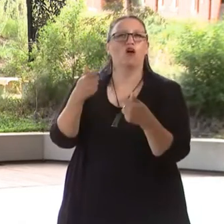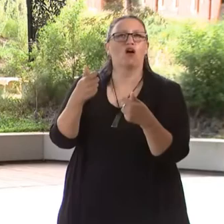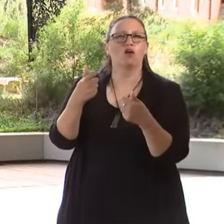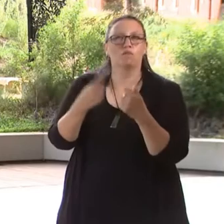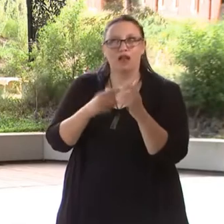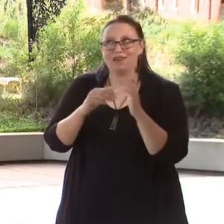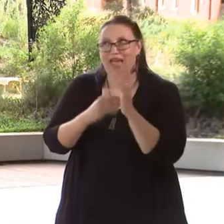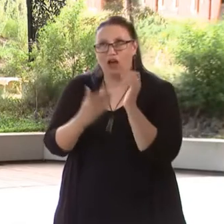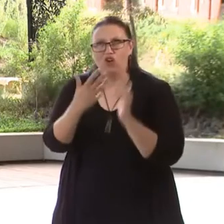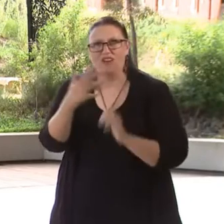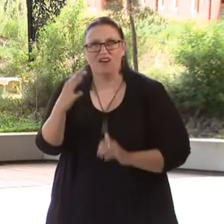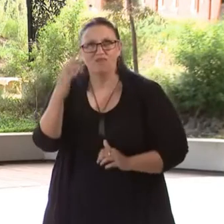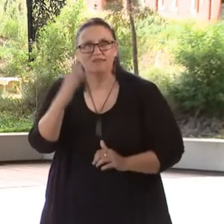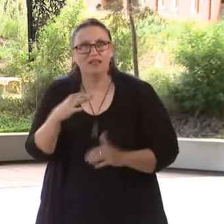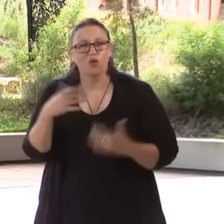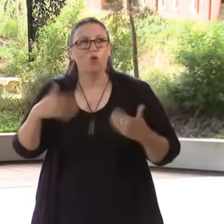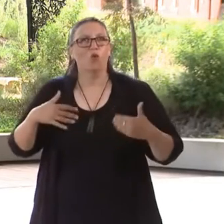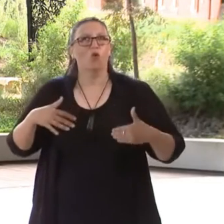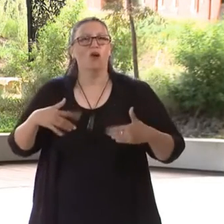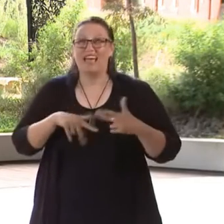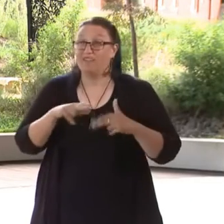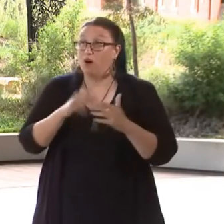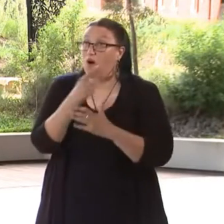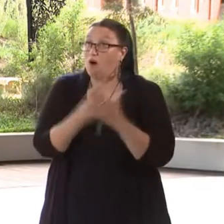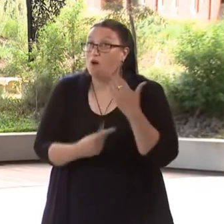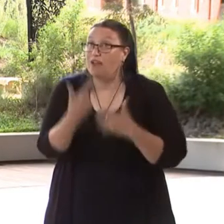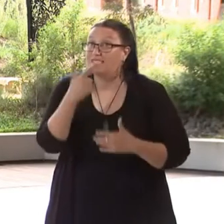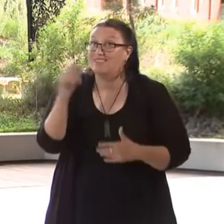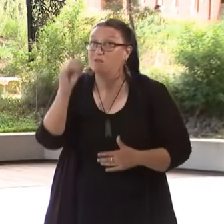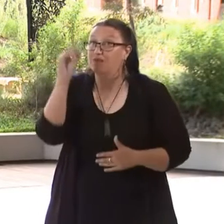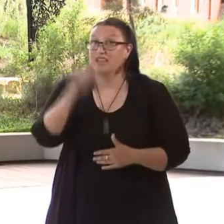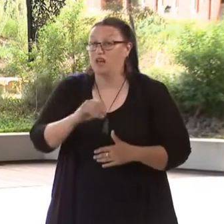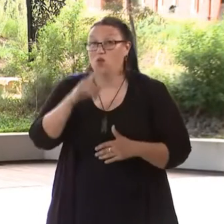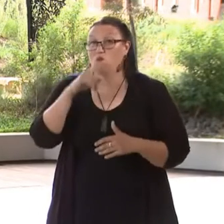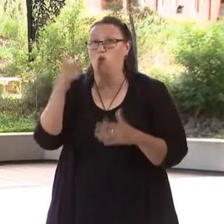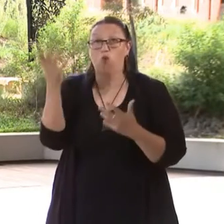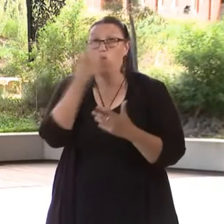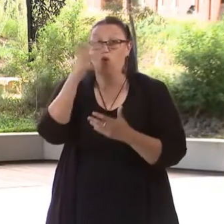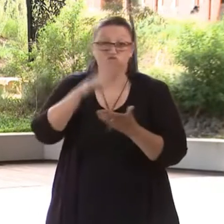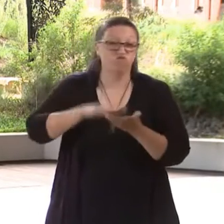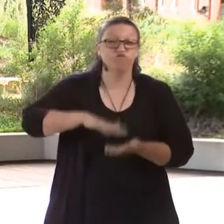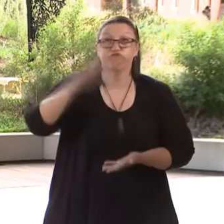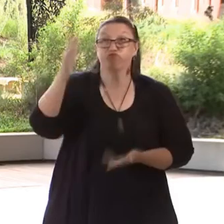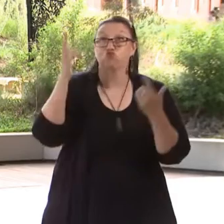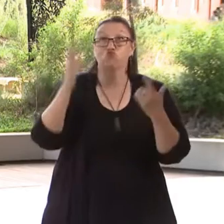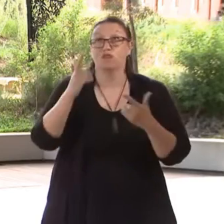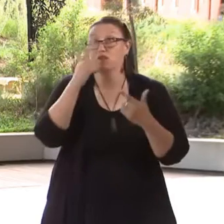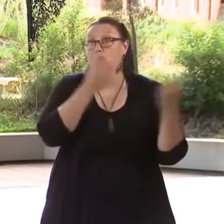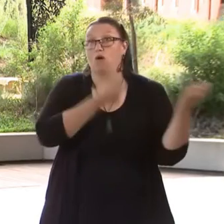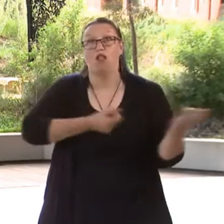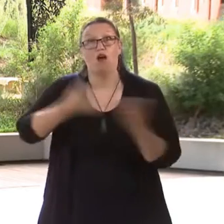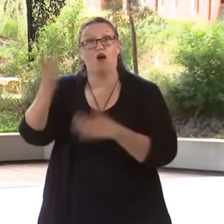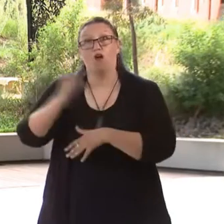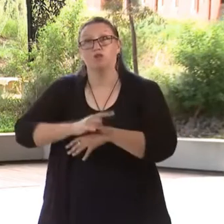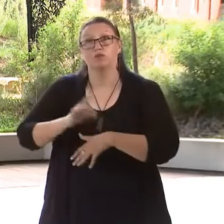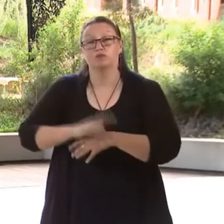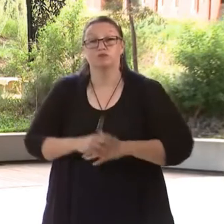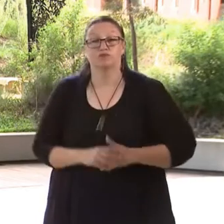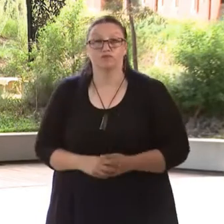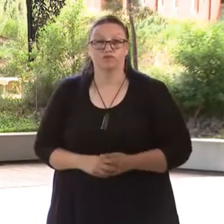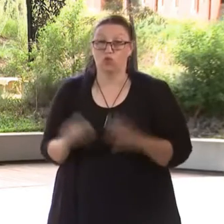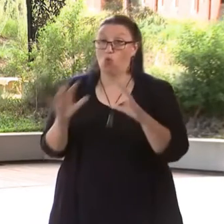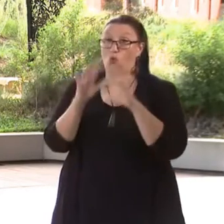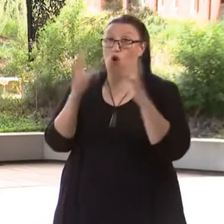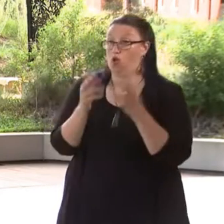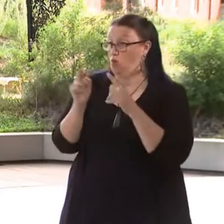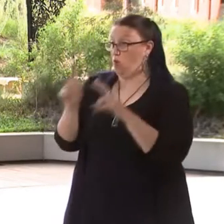position, but for the efforts that people have made in going out and being vaccinated. To have one of the highest vaccination rates